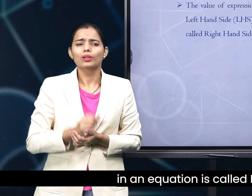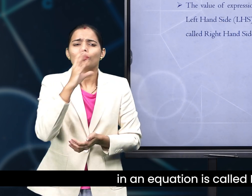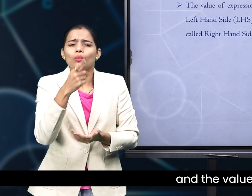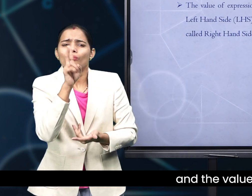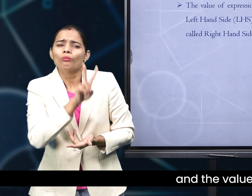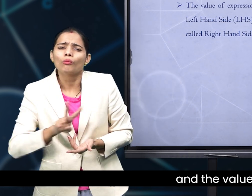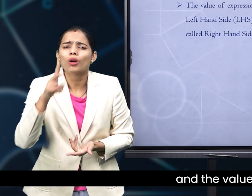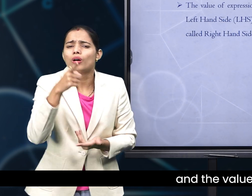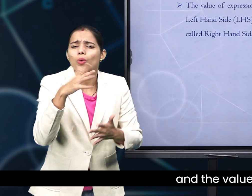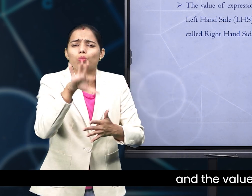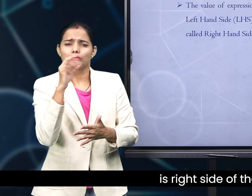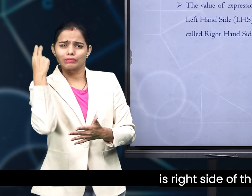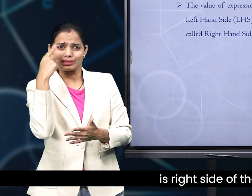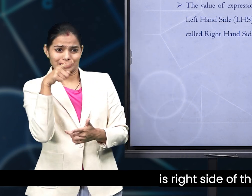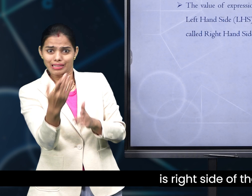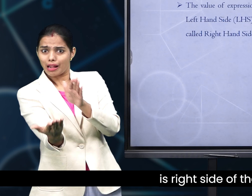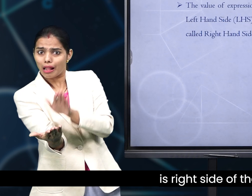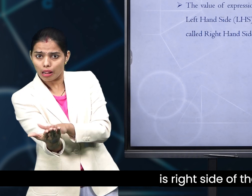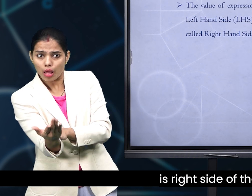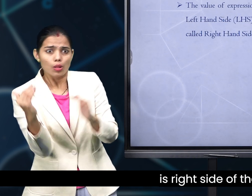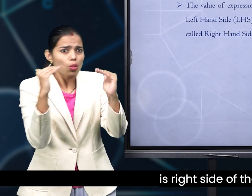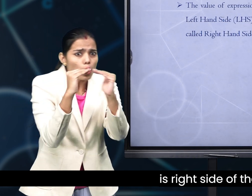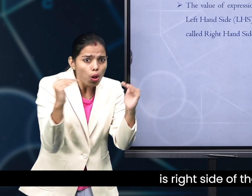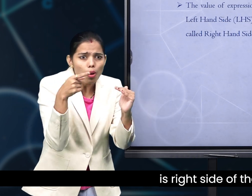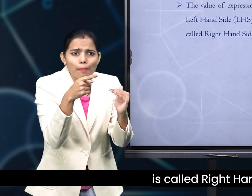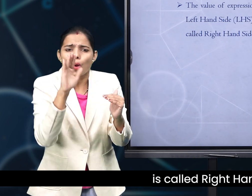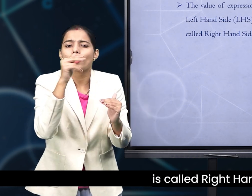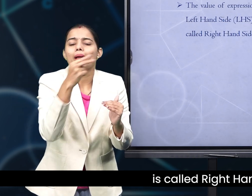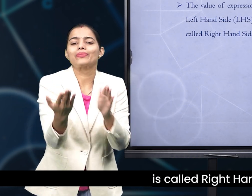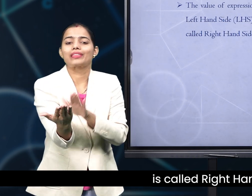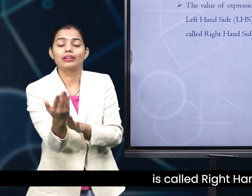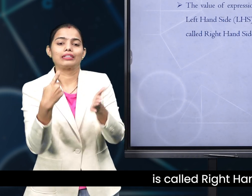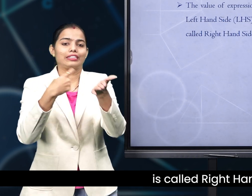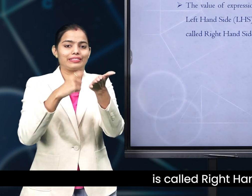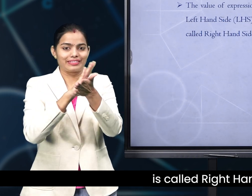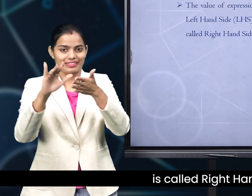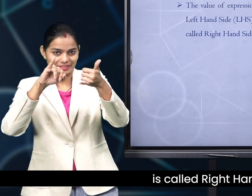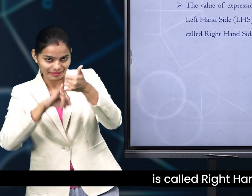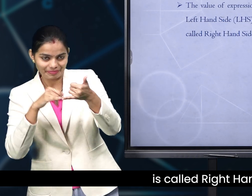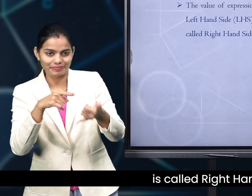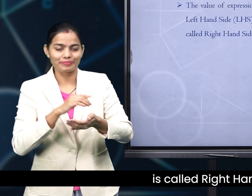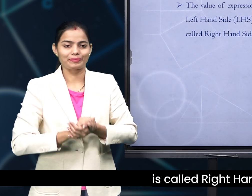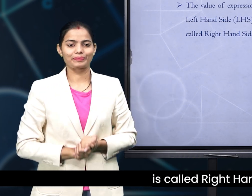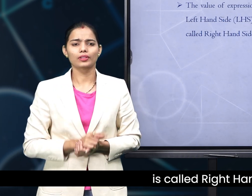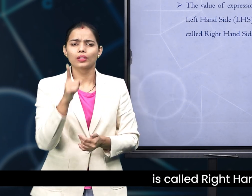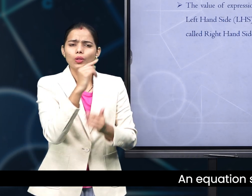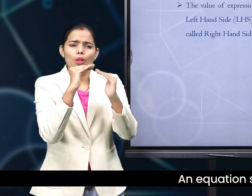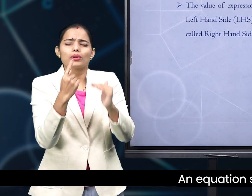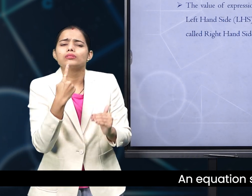And the value of which is right side of the equal sign is called right-hand side, RHS. An